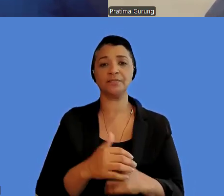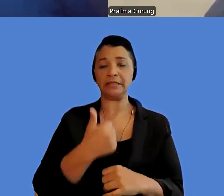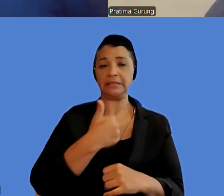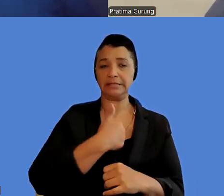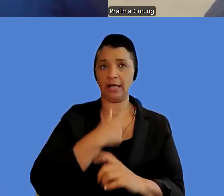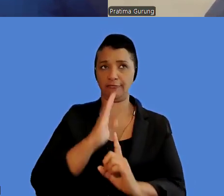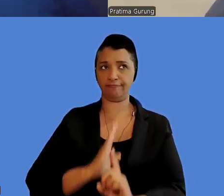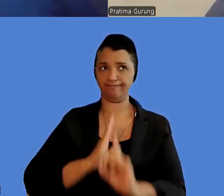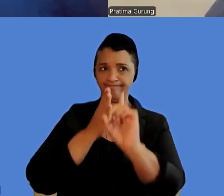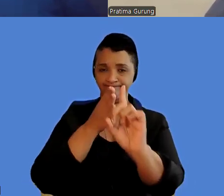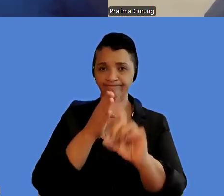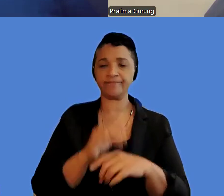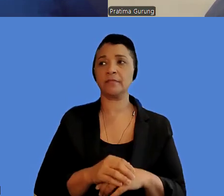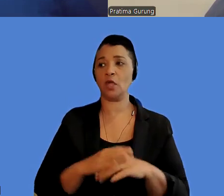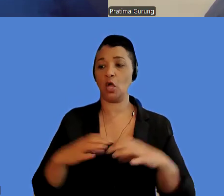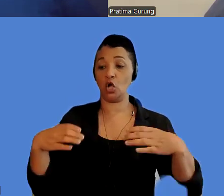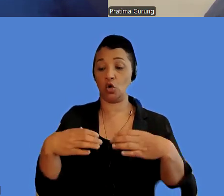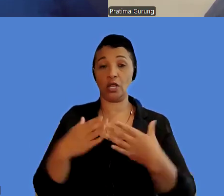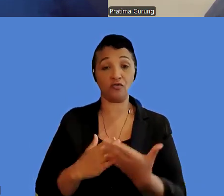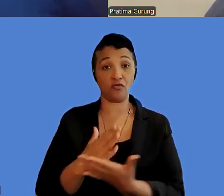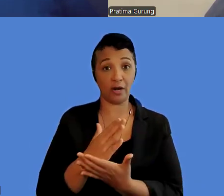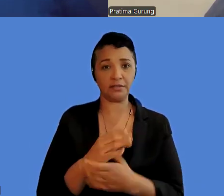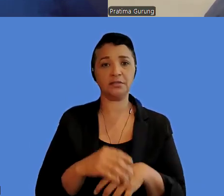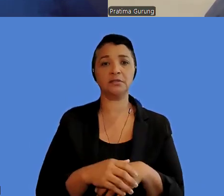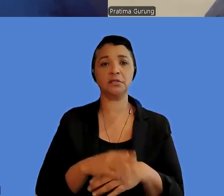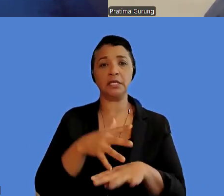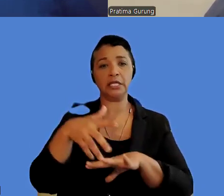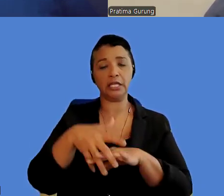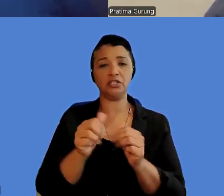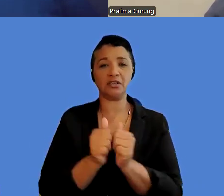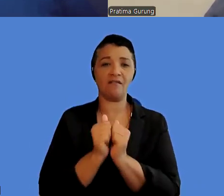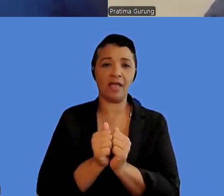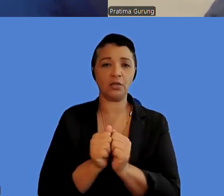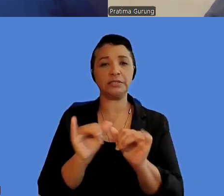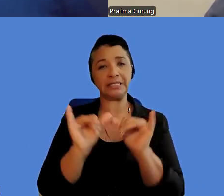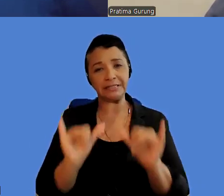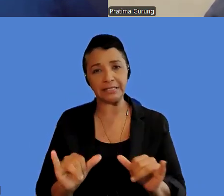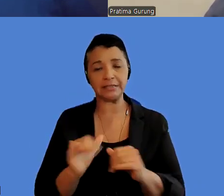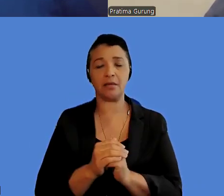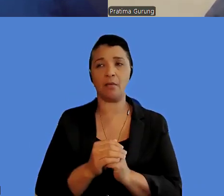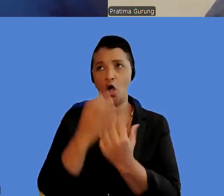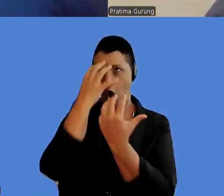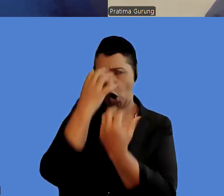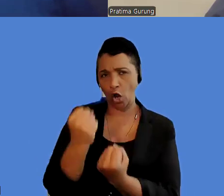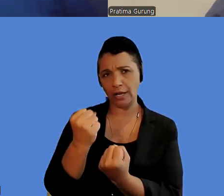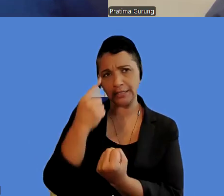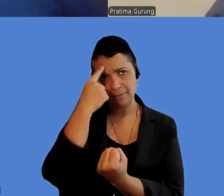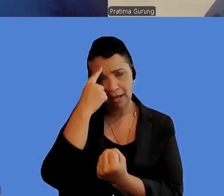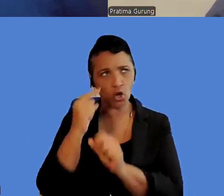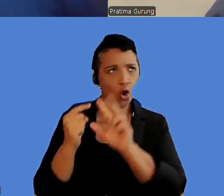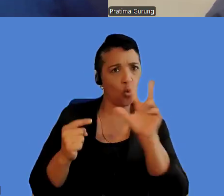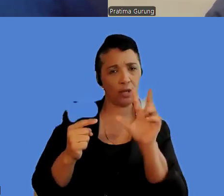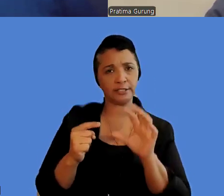self-determination, collective rights, the indigenous values and systems, the colonized mindset and the westernized mindset